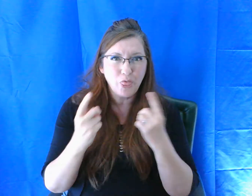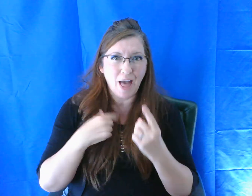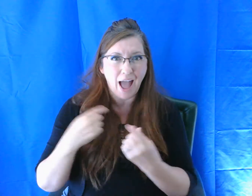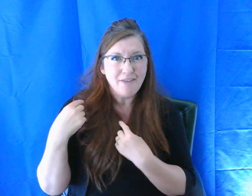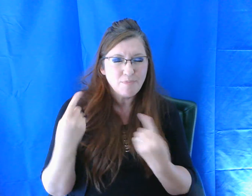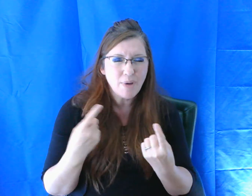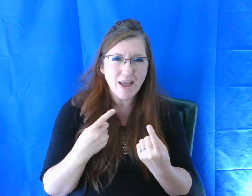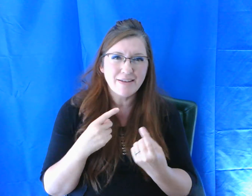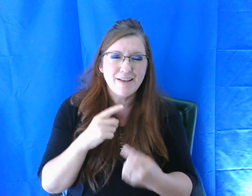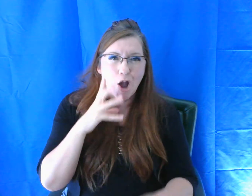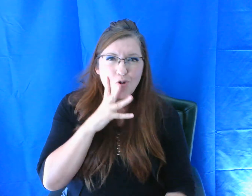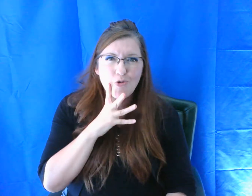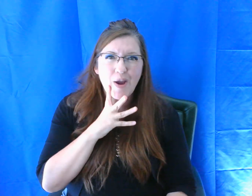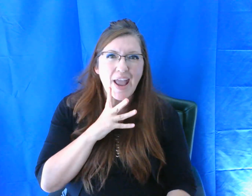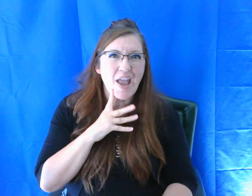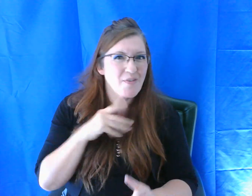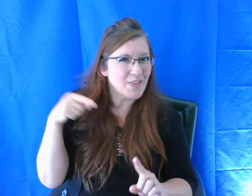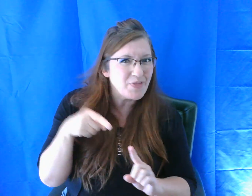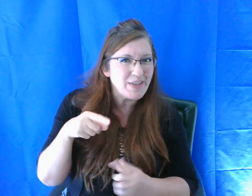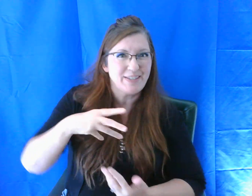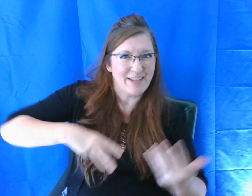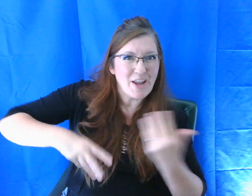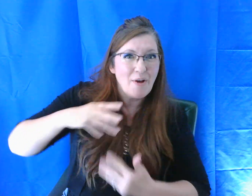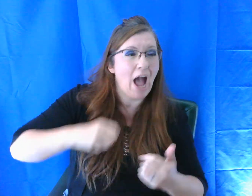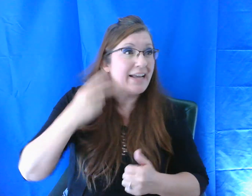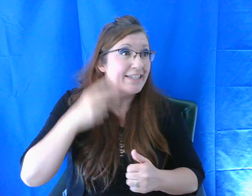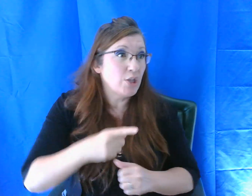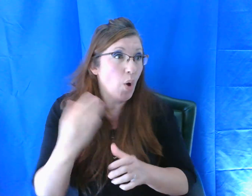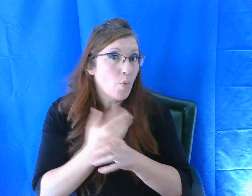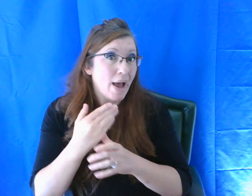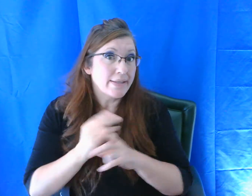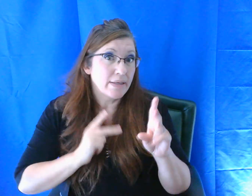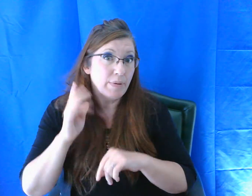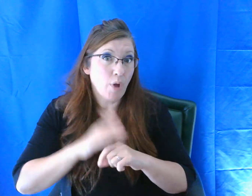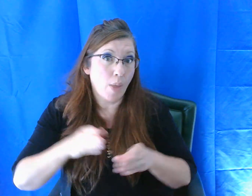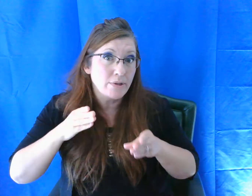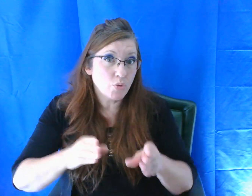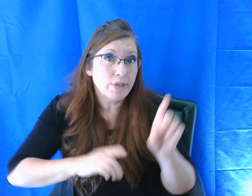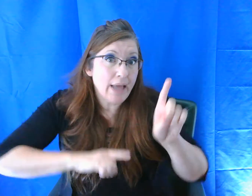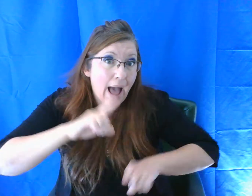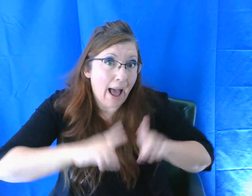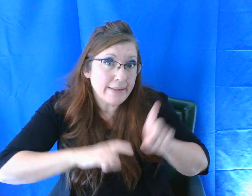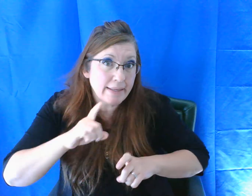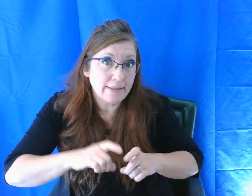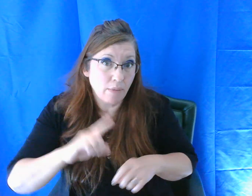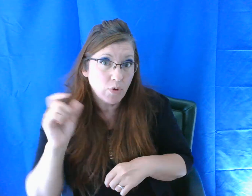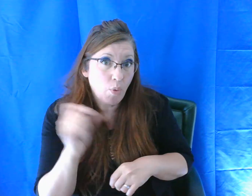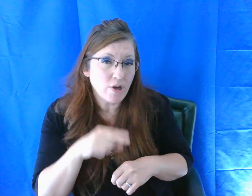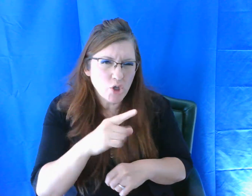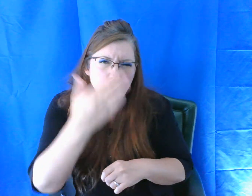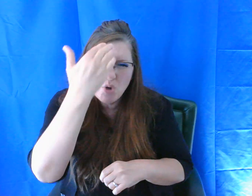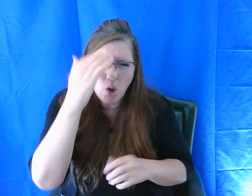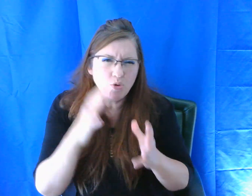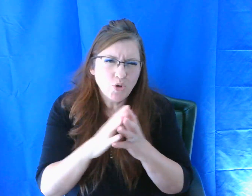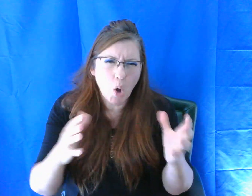craving this type of interaction. It's amazing. Because I see you harassing people on the streets and asking them questions that you know are so stupid.